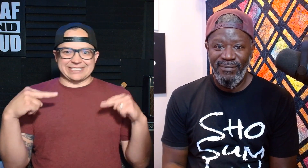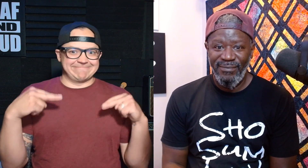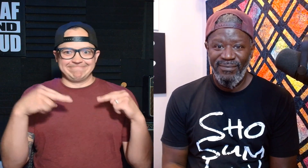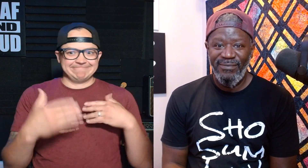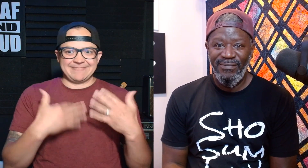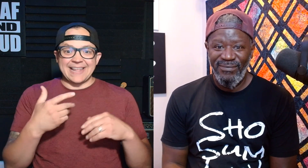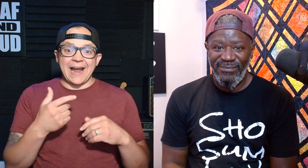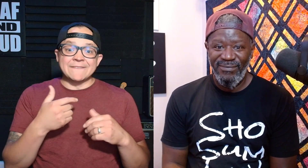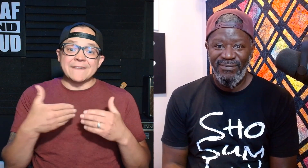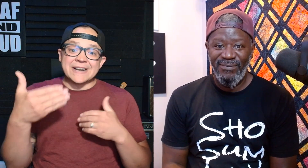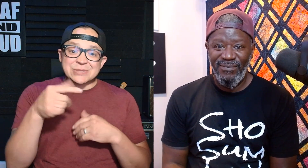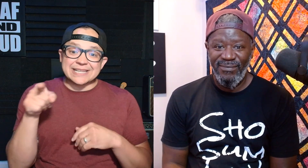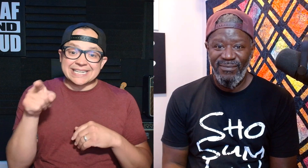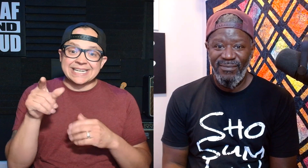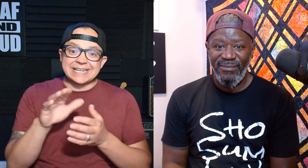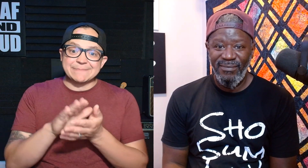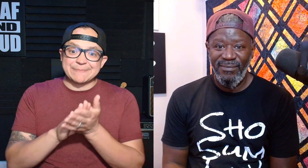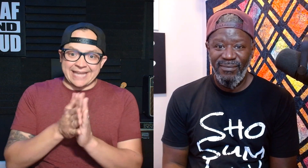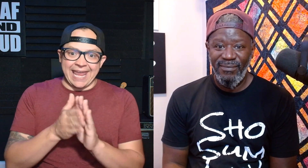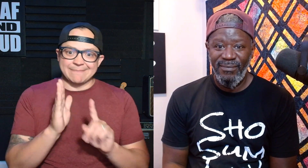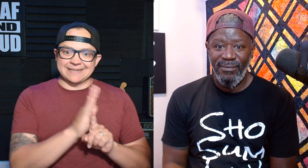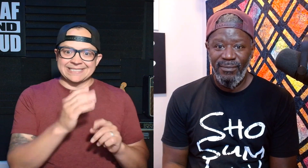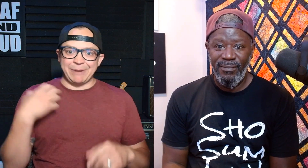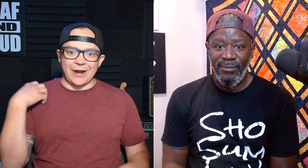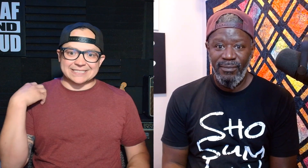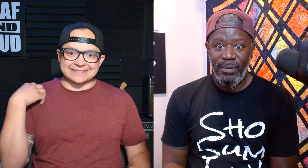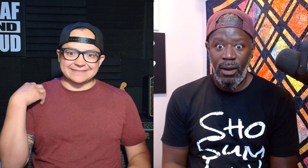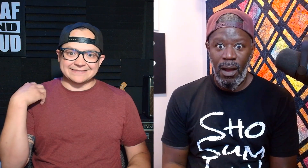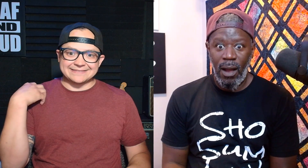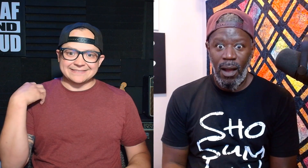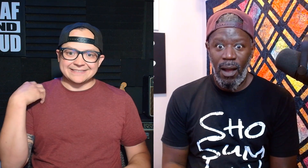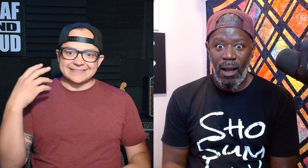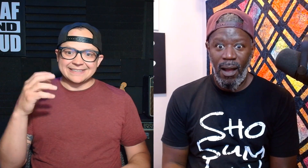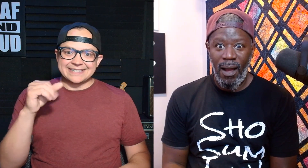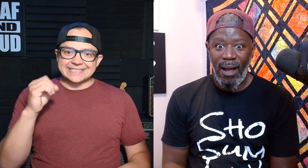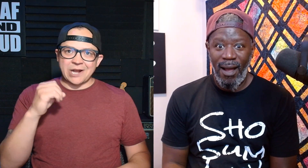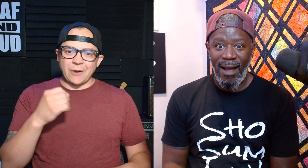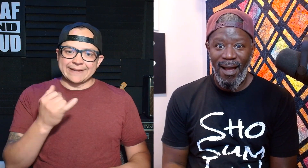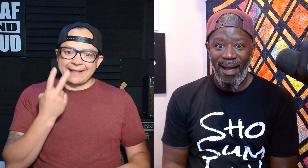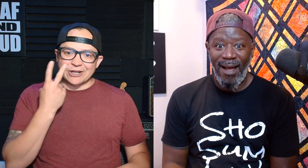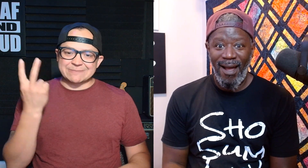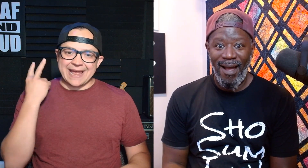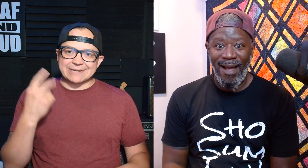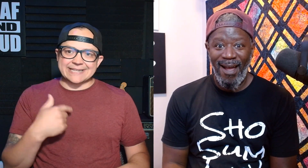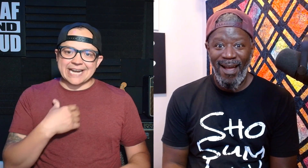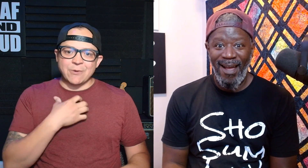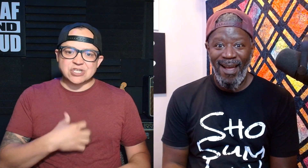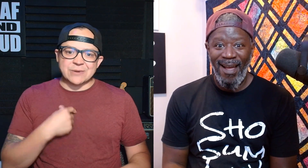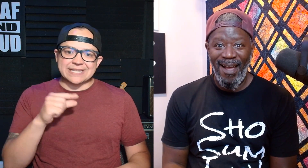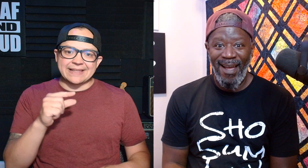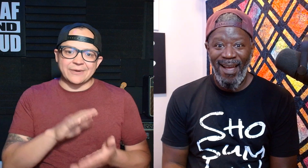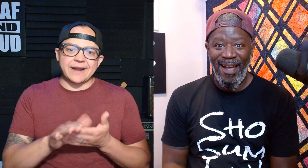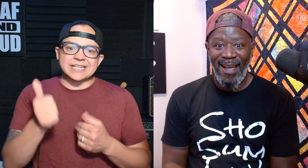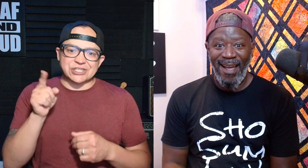always just, eventually he became his boss. So he looks back, he was like, I